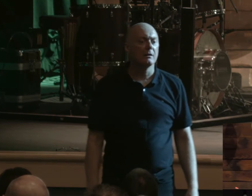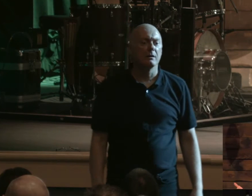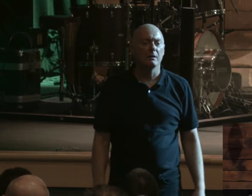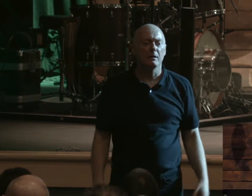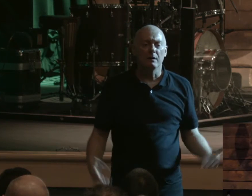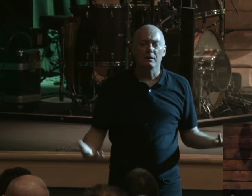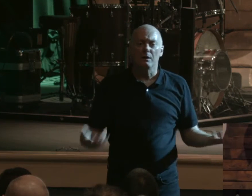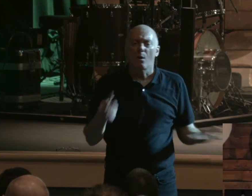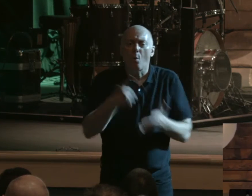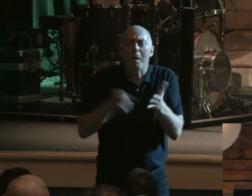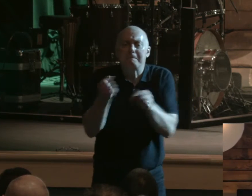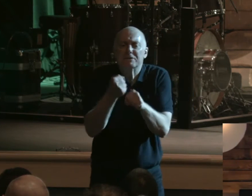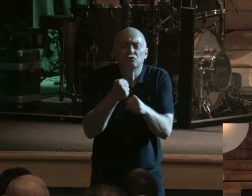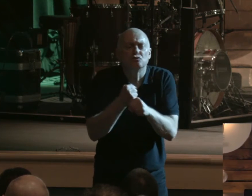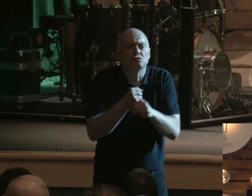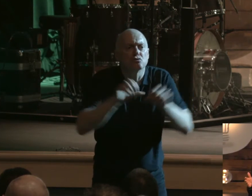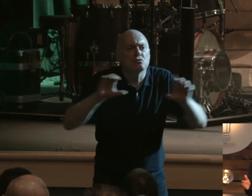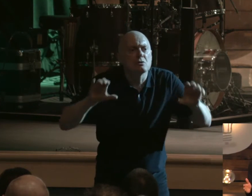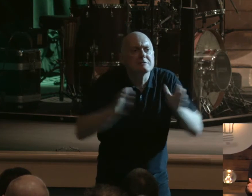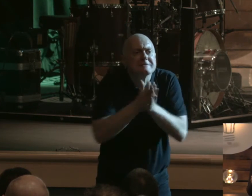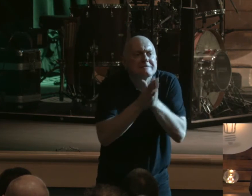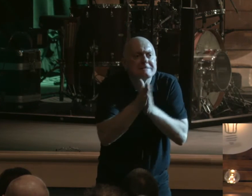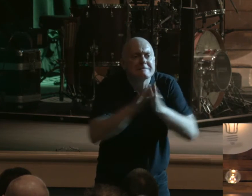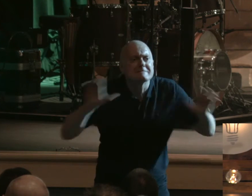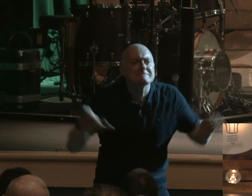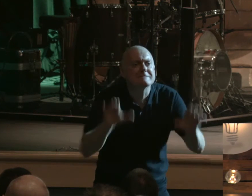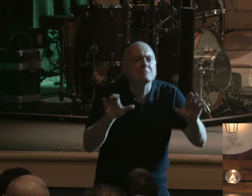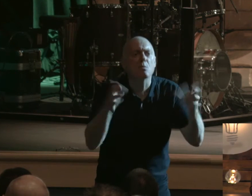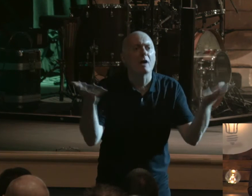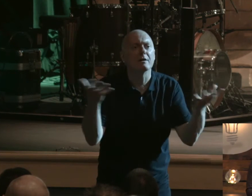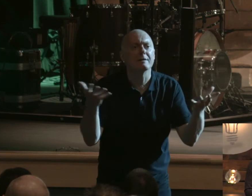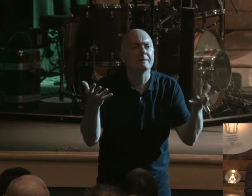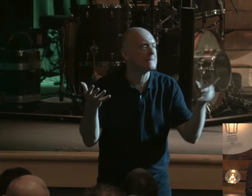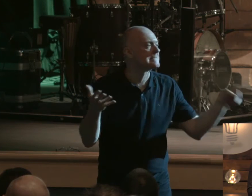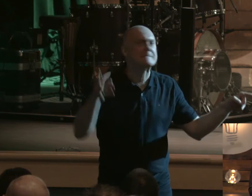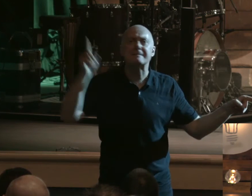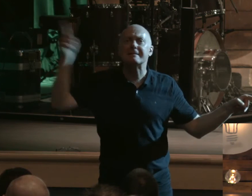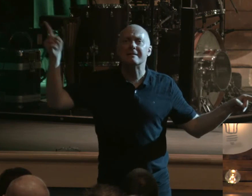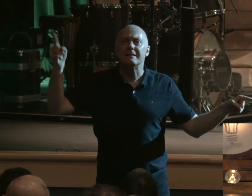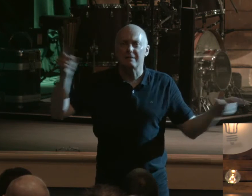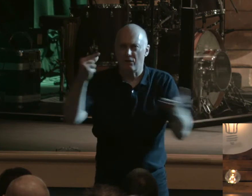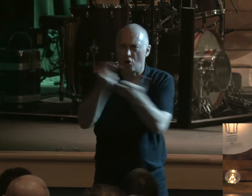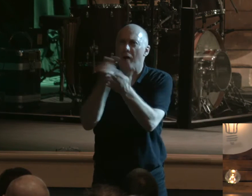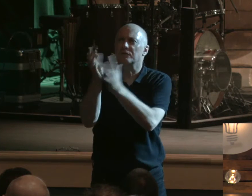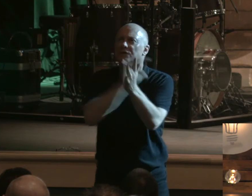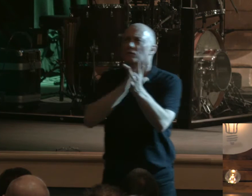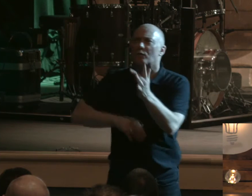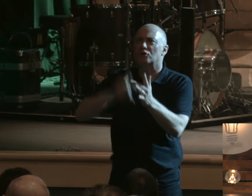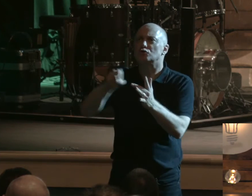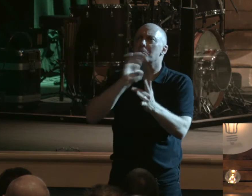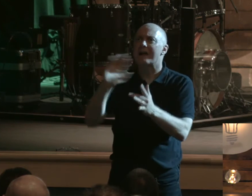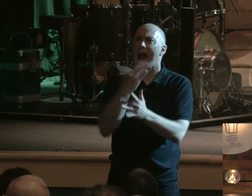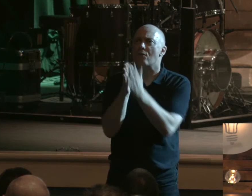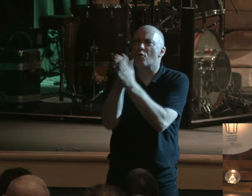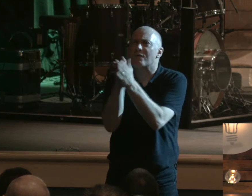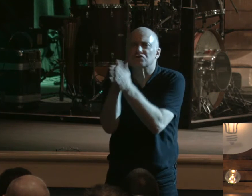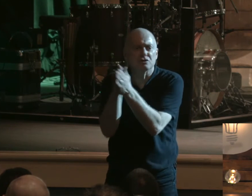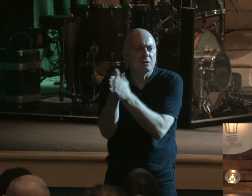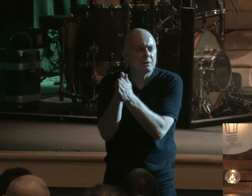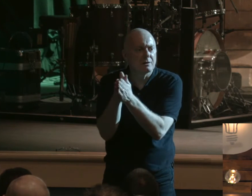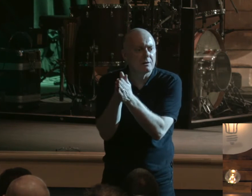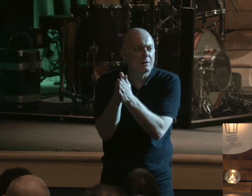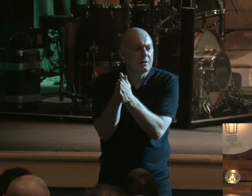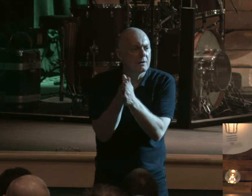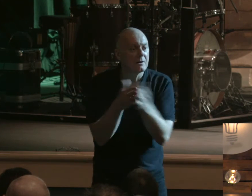What motivates us? If we are made new, we are motivated in the gospel of Jesus Christ.